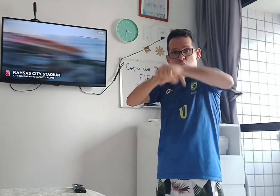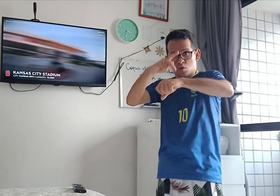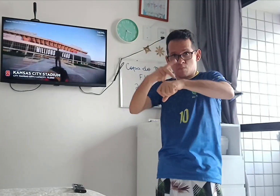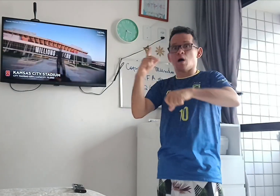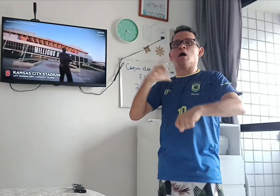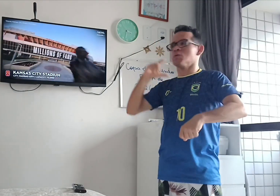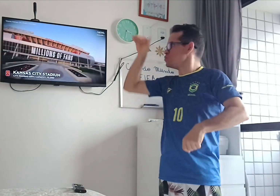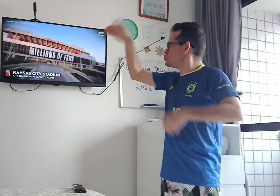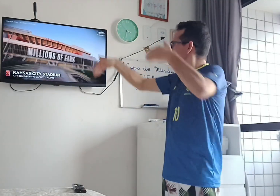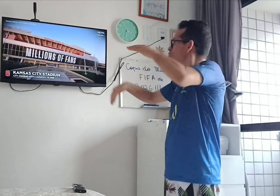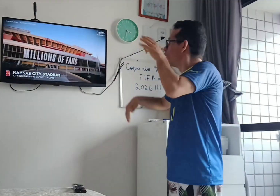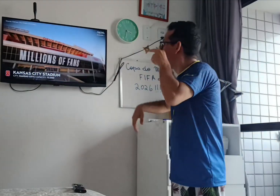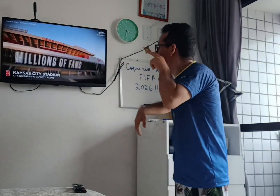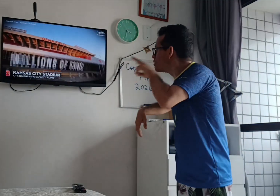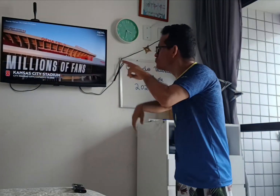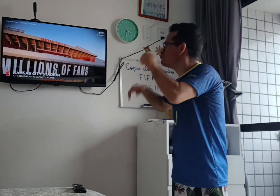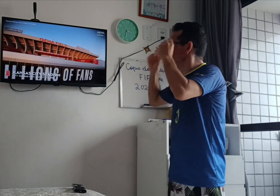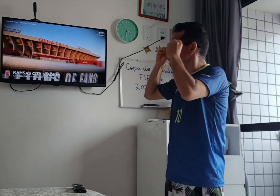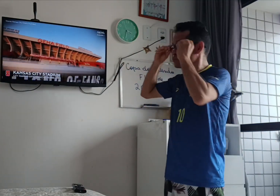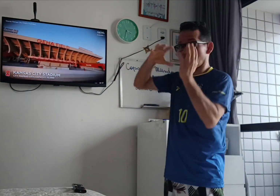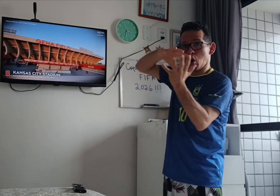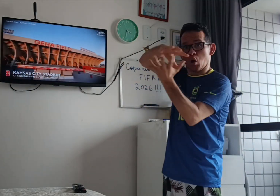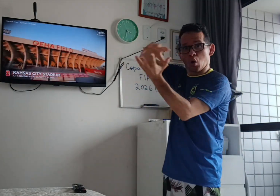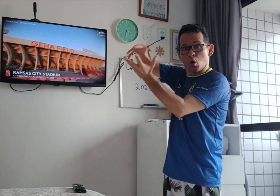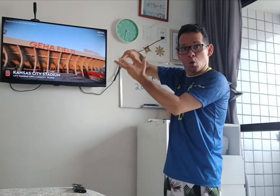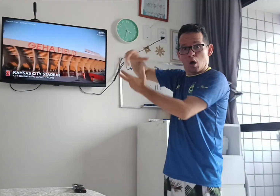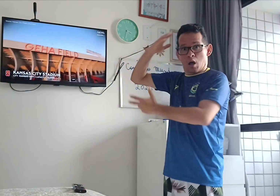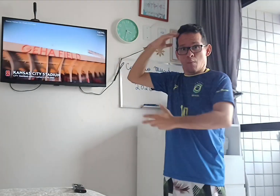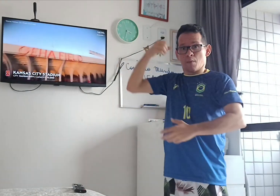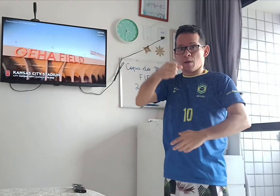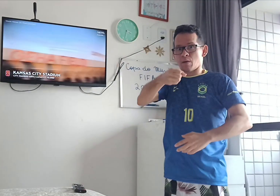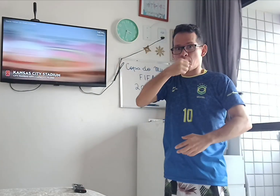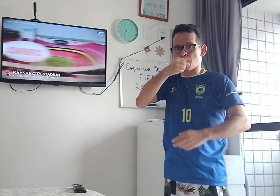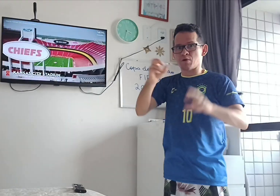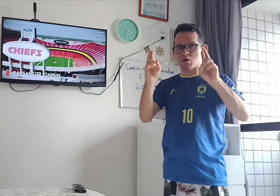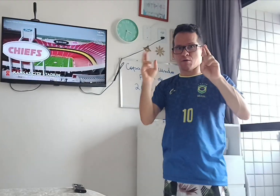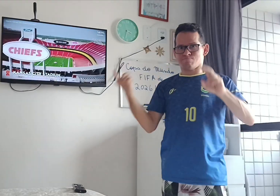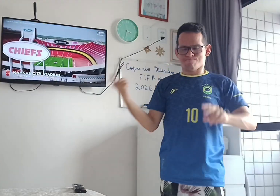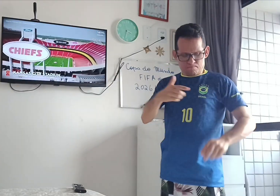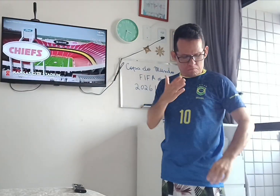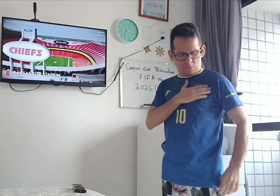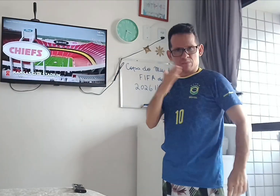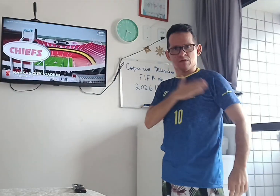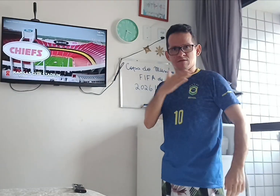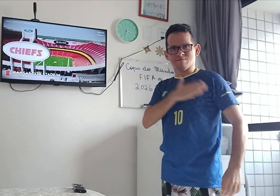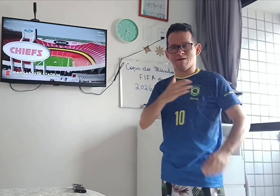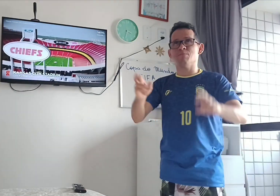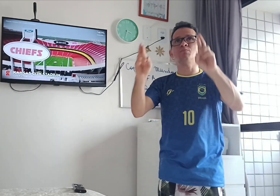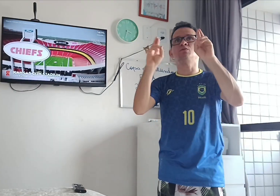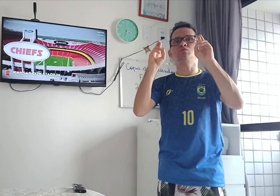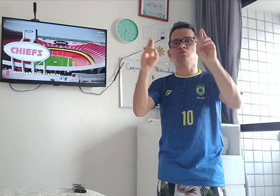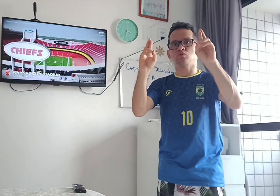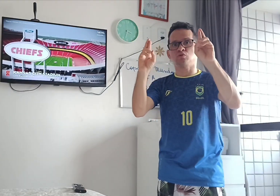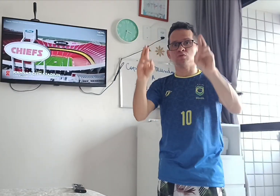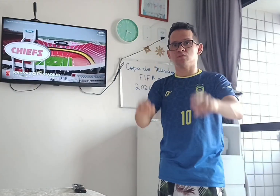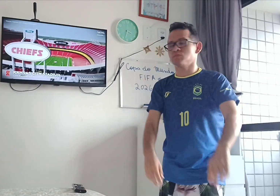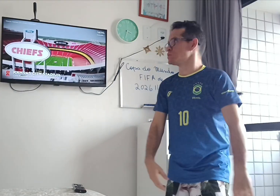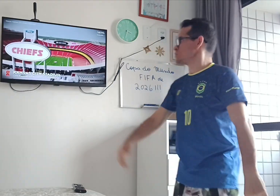red-seated elliptical bowl with cutout corners for its distinctive oval video boards, steep 3-tier stands, and no roof, with lighting